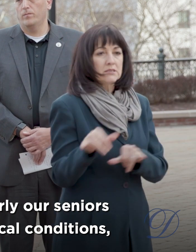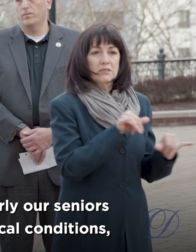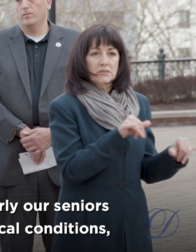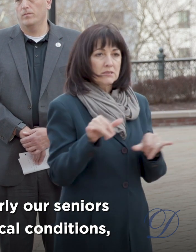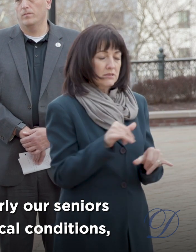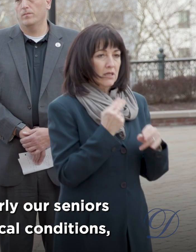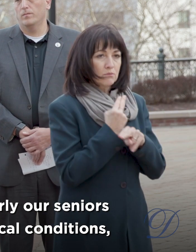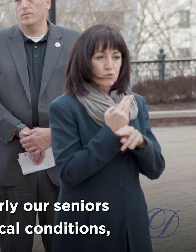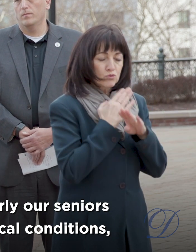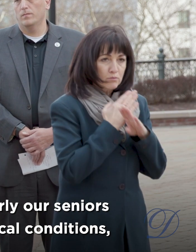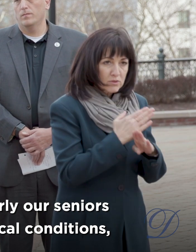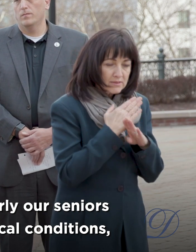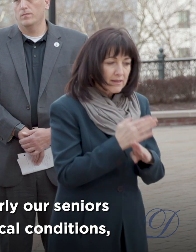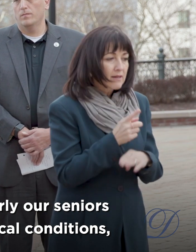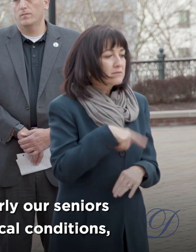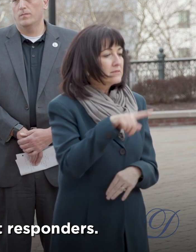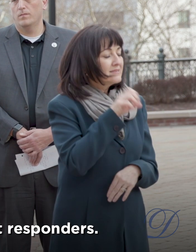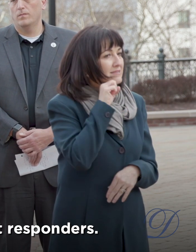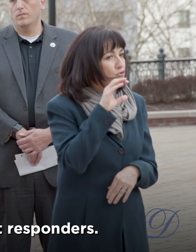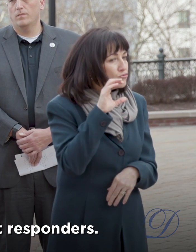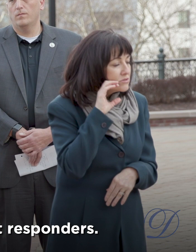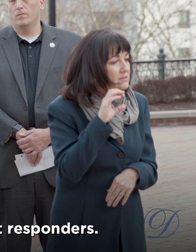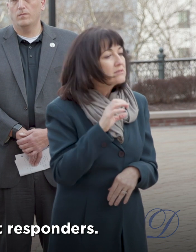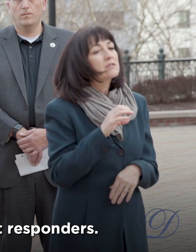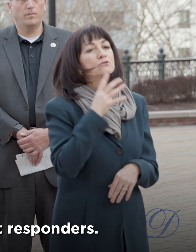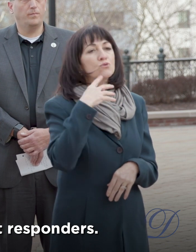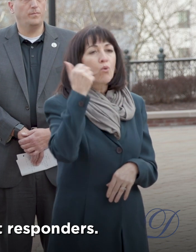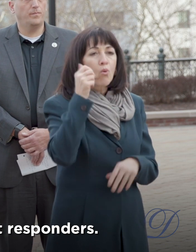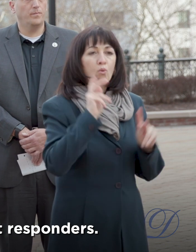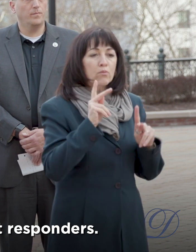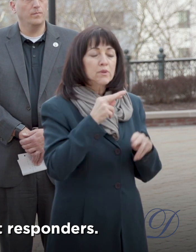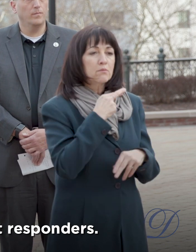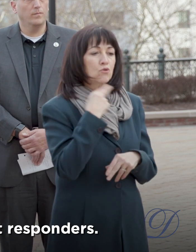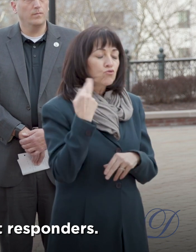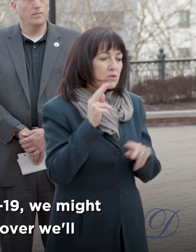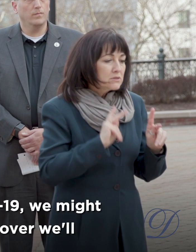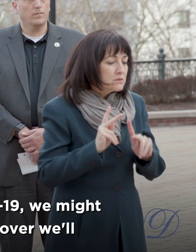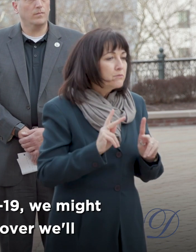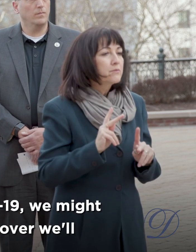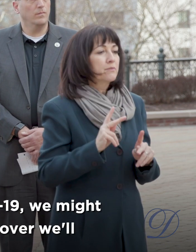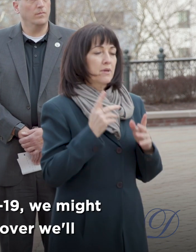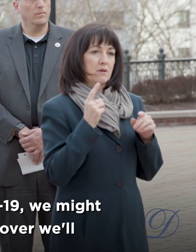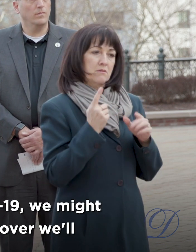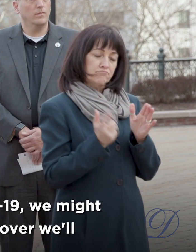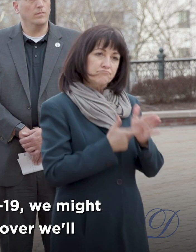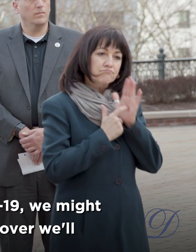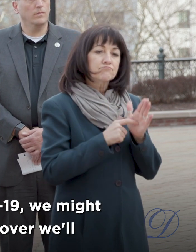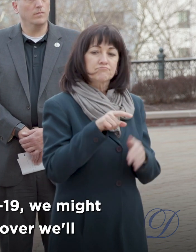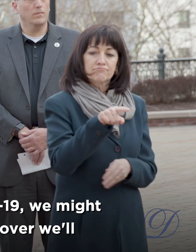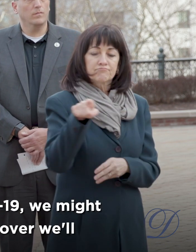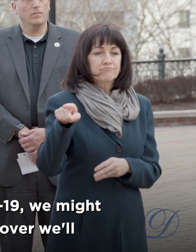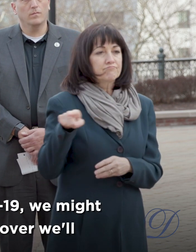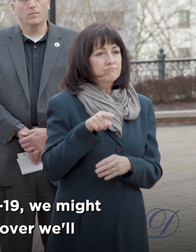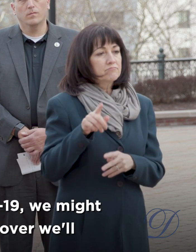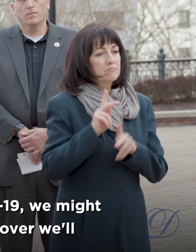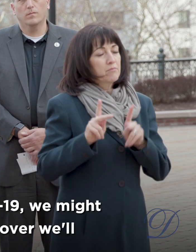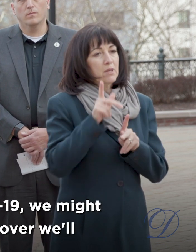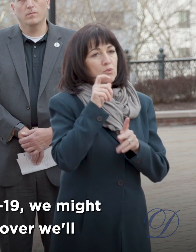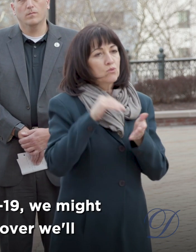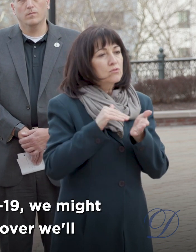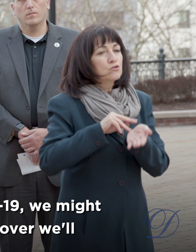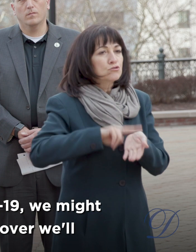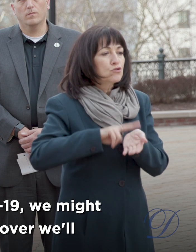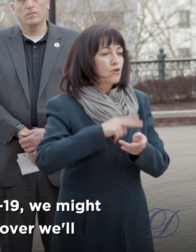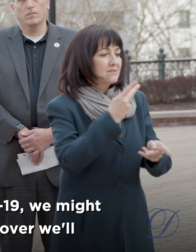and people with underlying medical conditions, our healthcare workers, our first responders. For most of us, if we